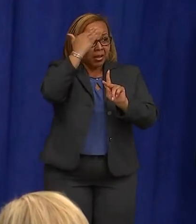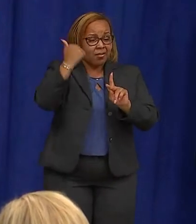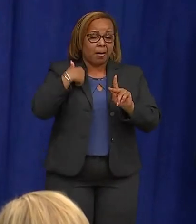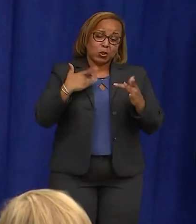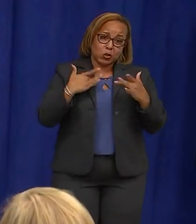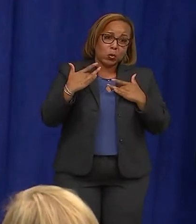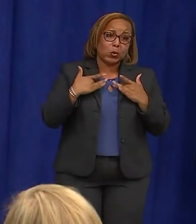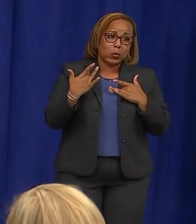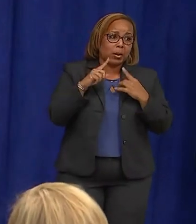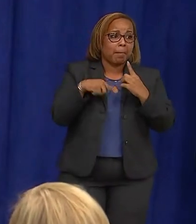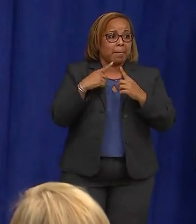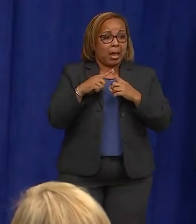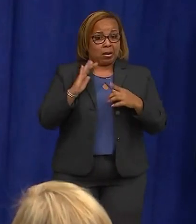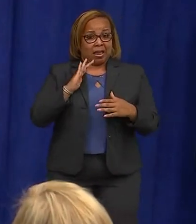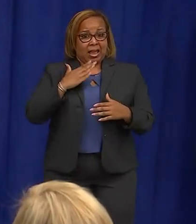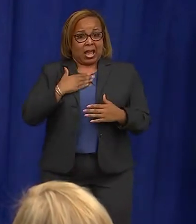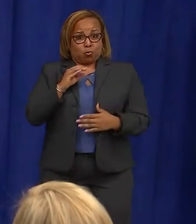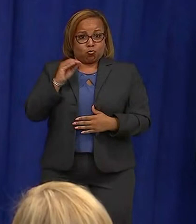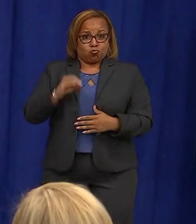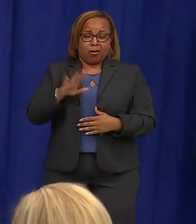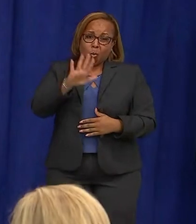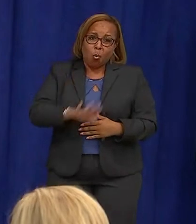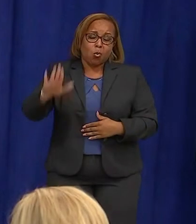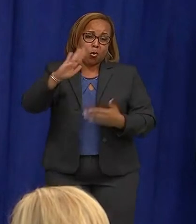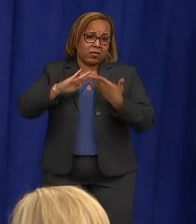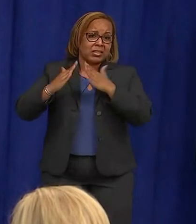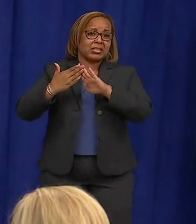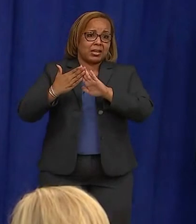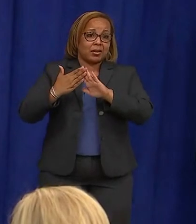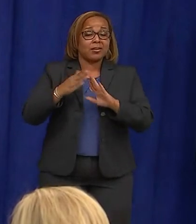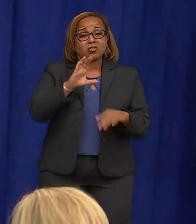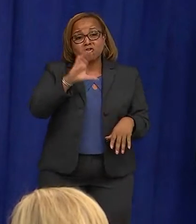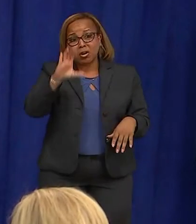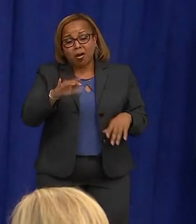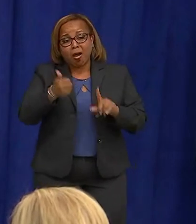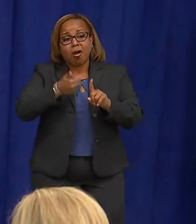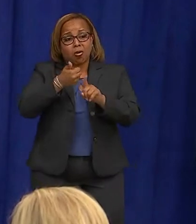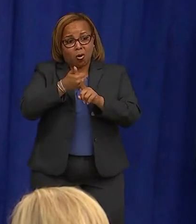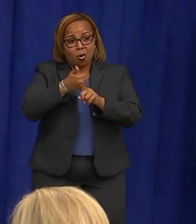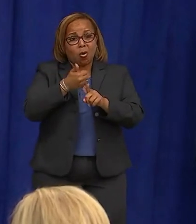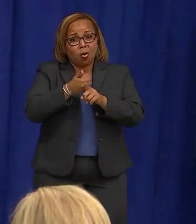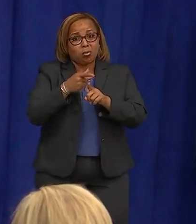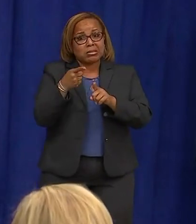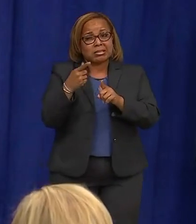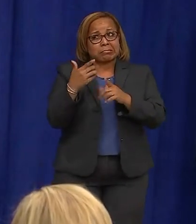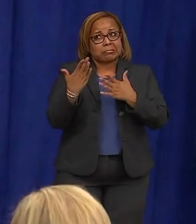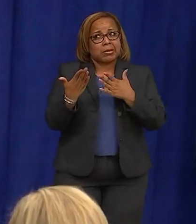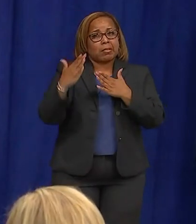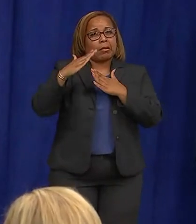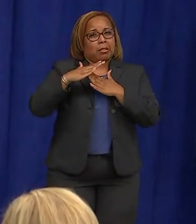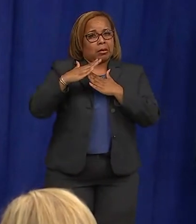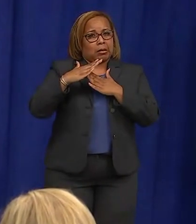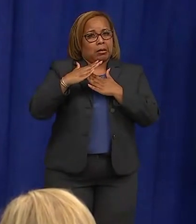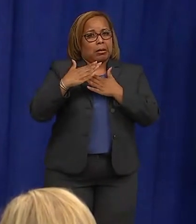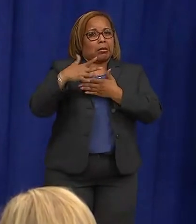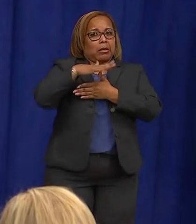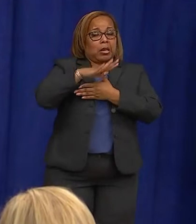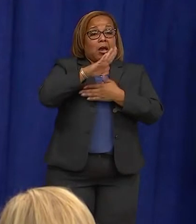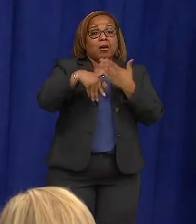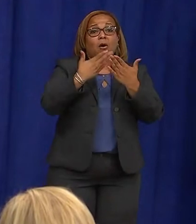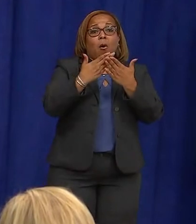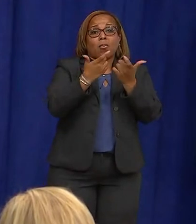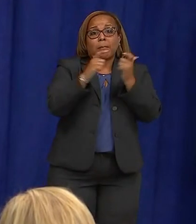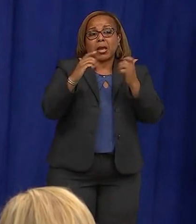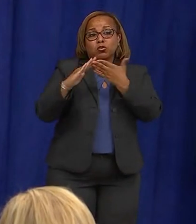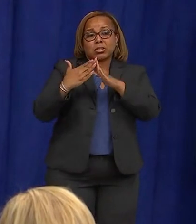I'm concerned about our rate all over the city. Chicago is in the lead or close to it of all the major